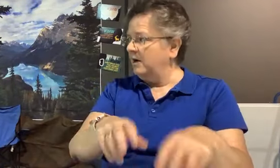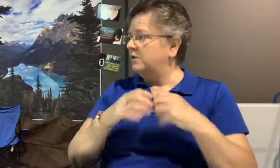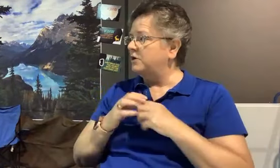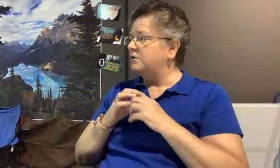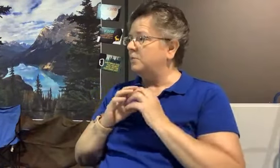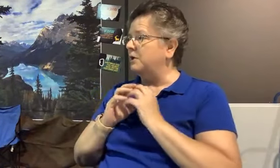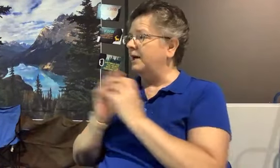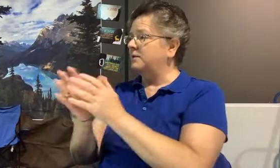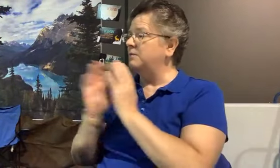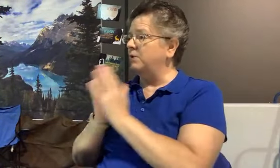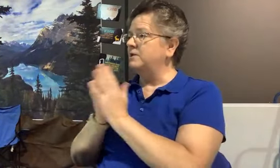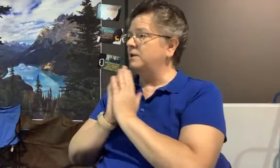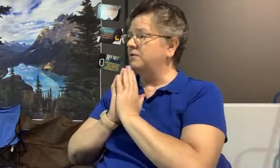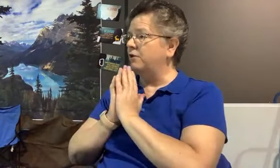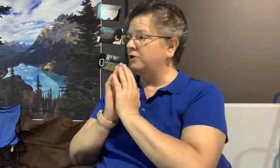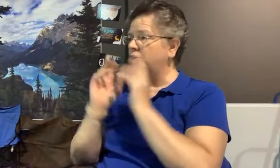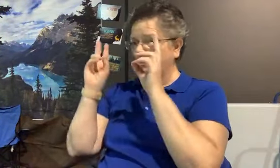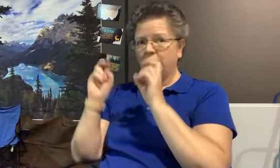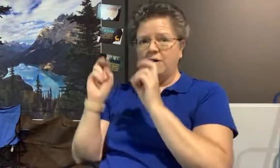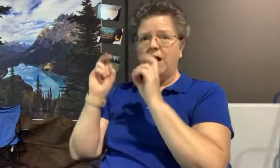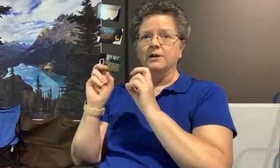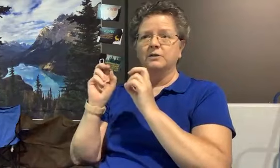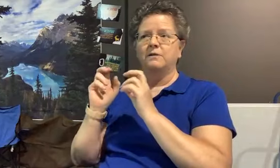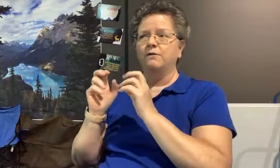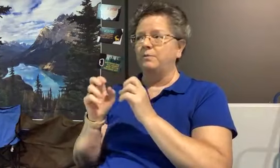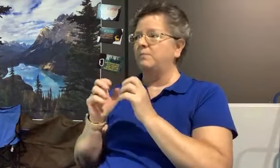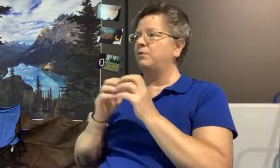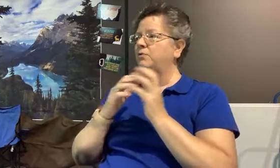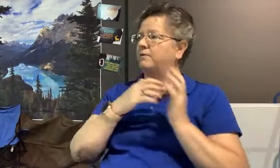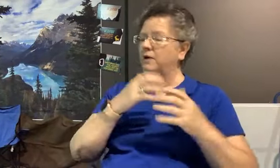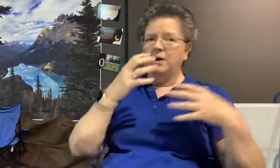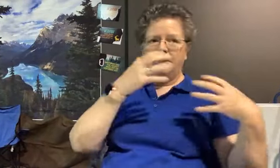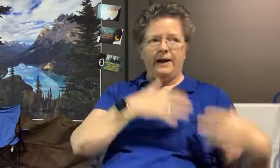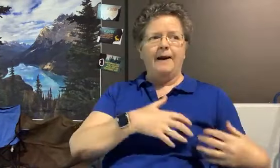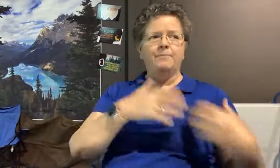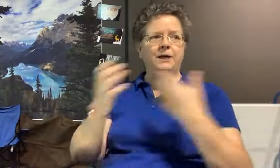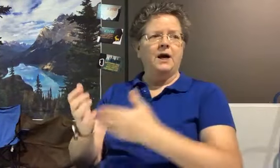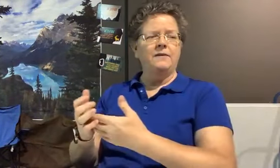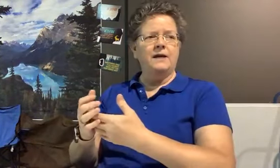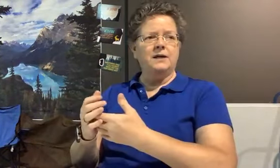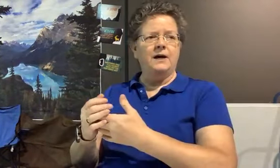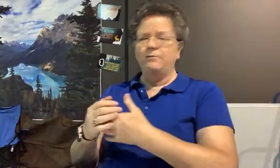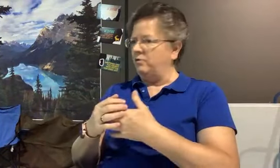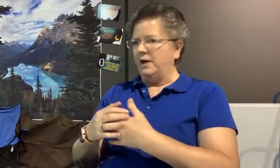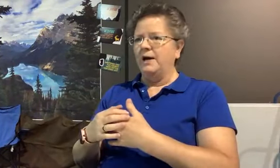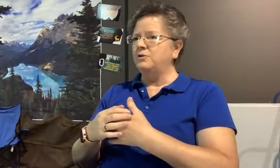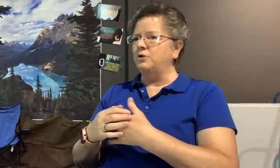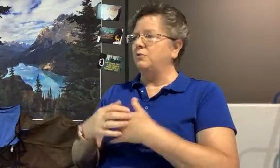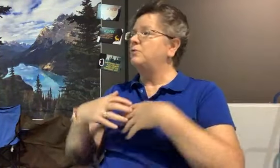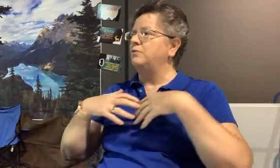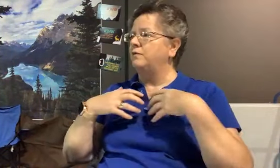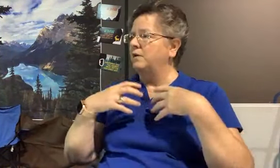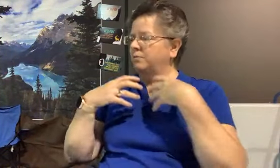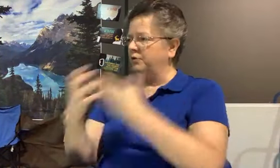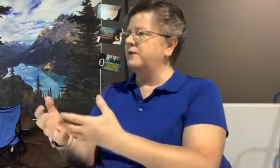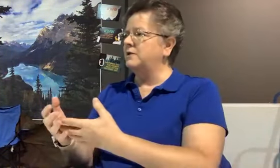there's also plans and blessings for the church, for us, for the people who have, beyond that time, who are non-Jew, who trusted